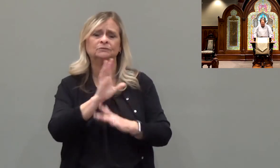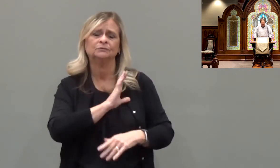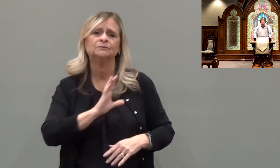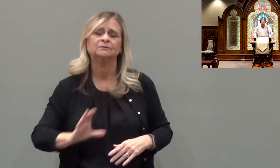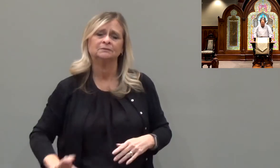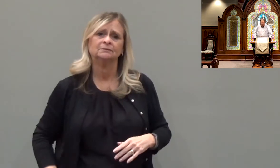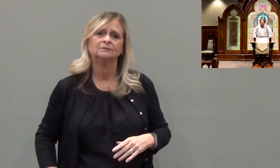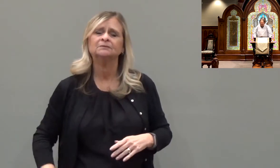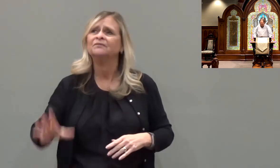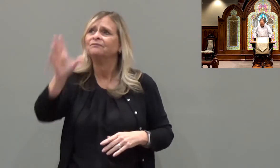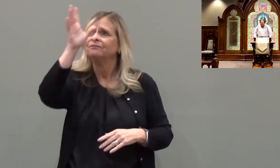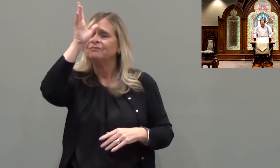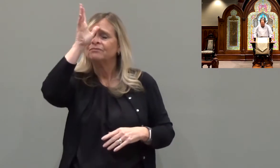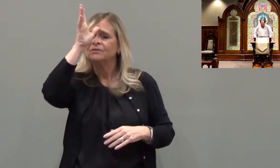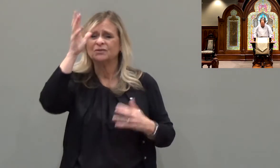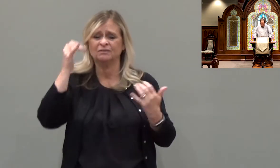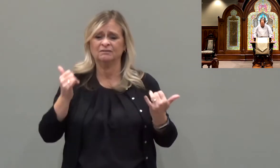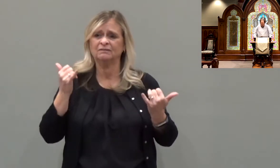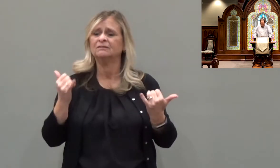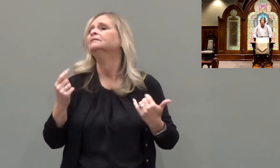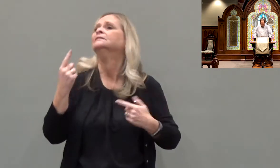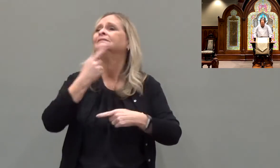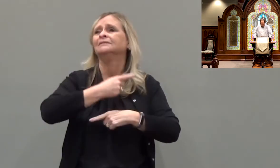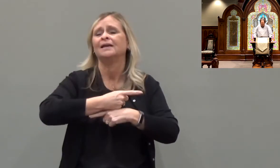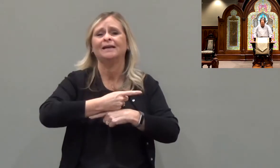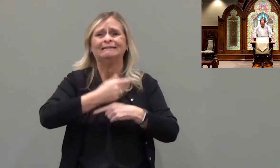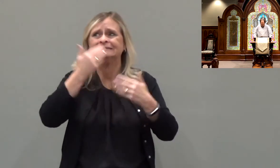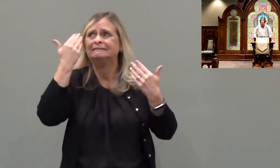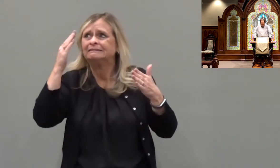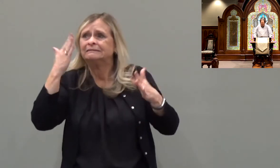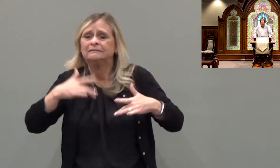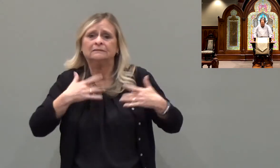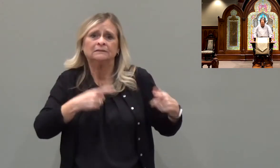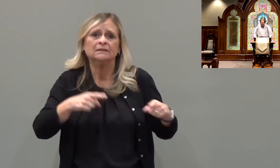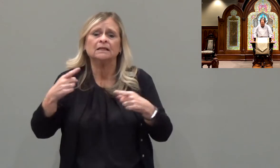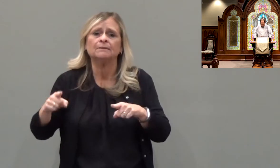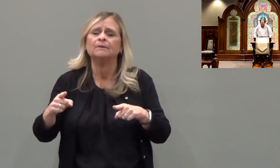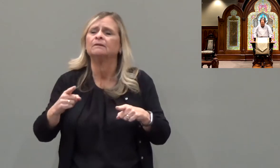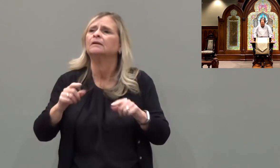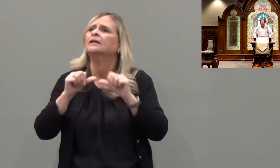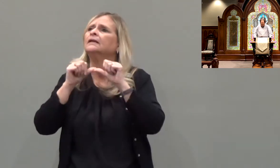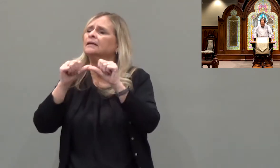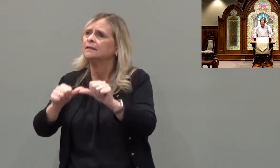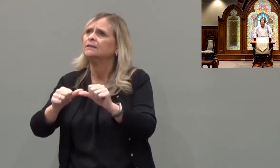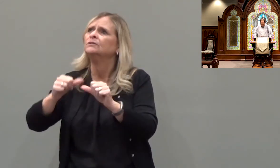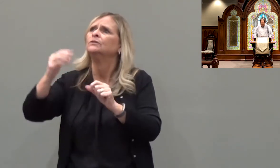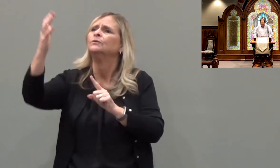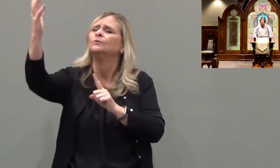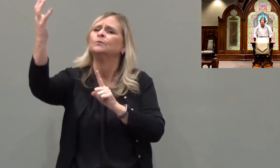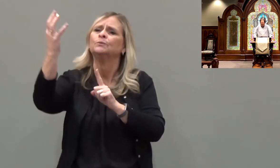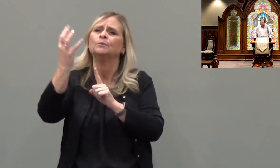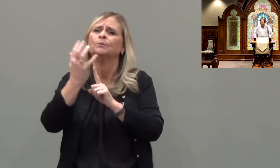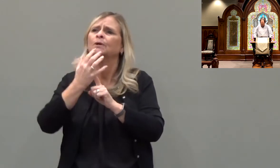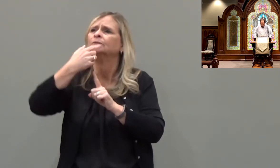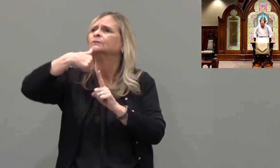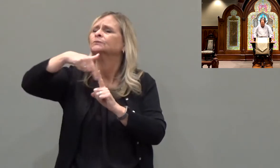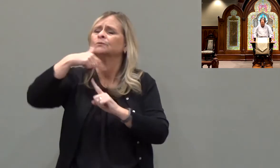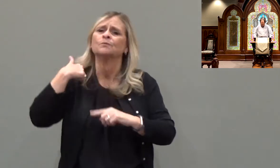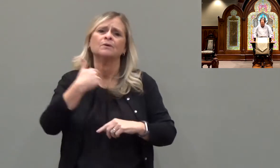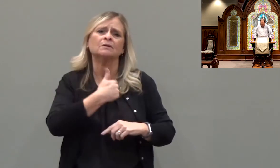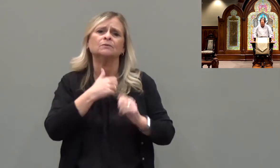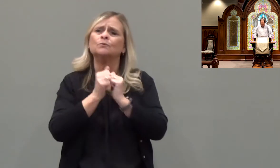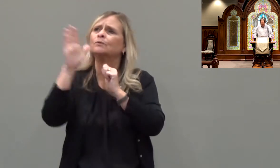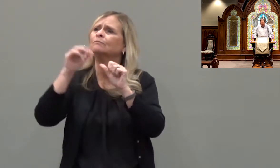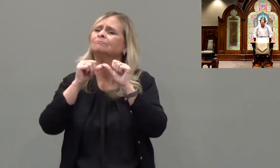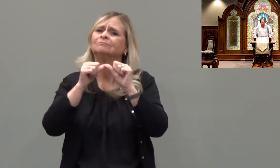Father, in these days of uncertainty, continue to surround us with your stable love. Continue to give us